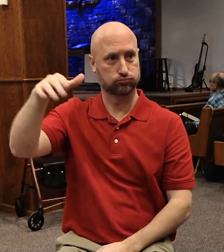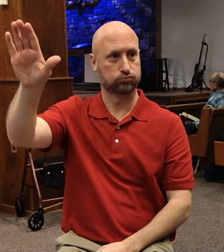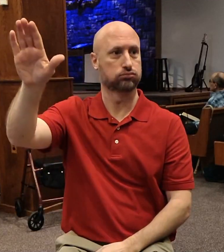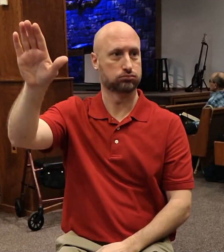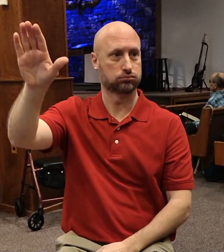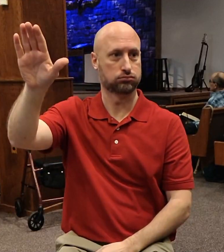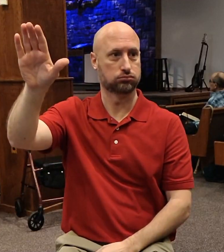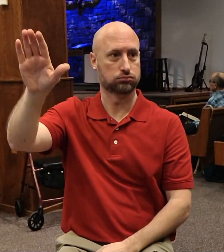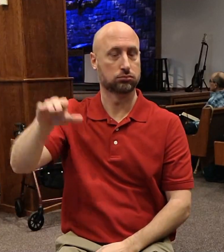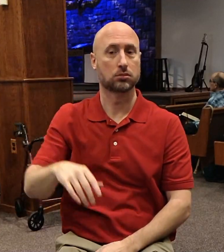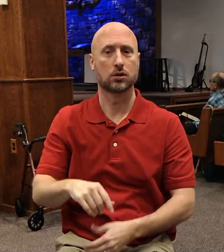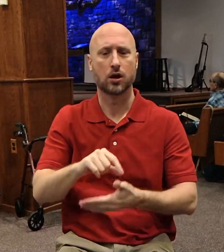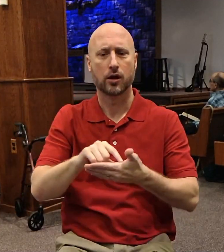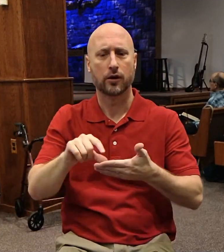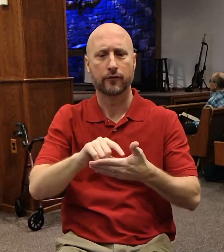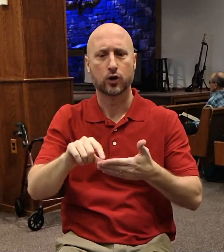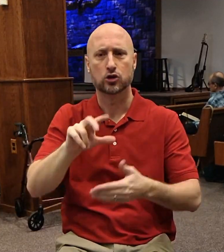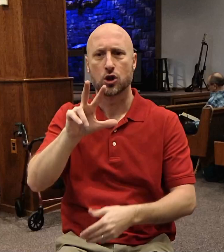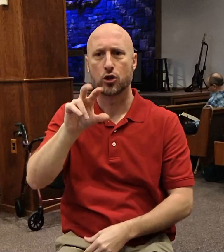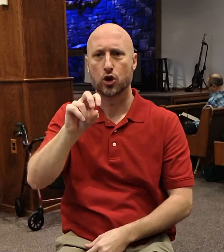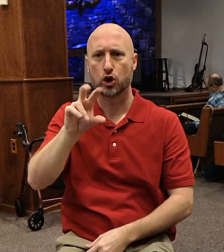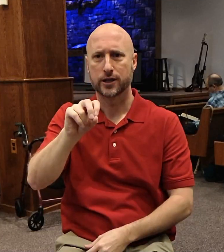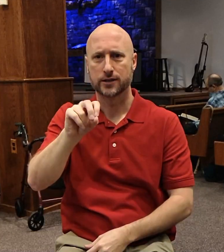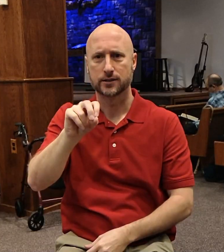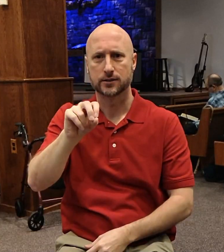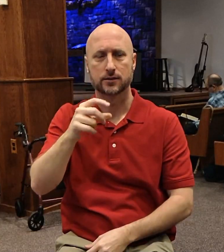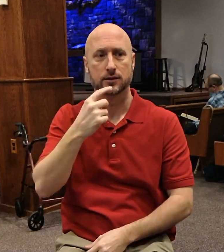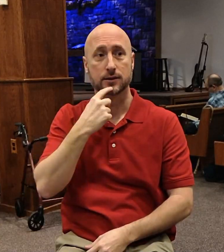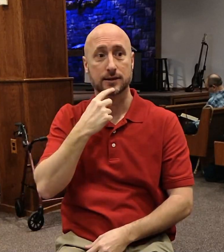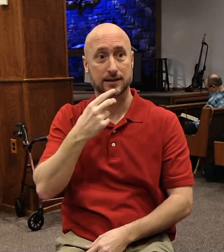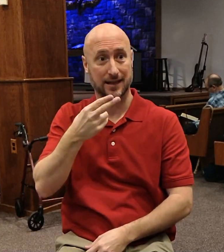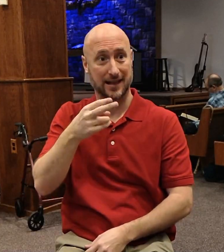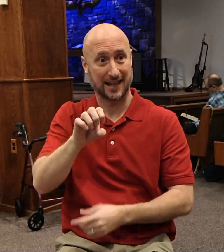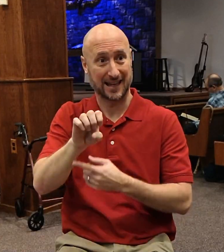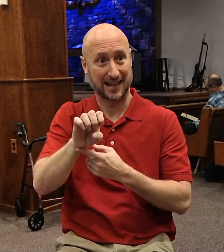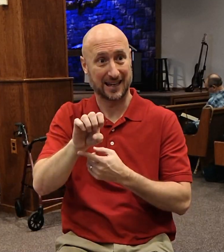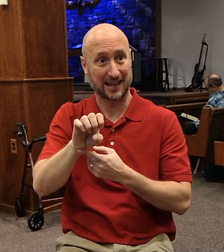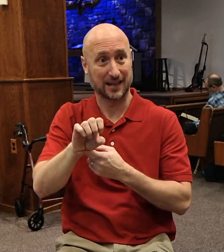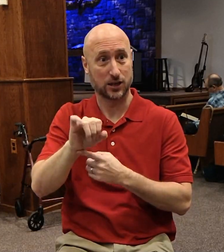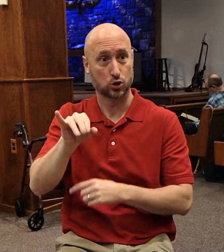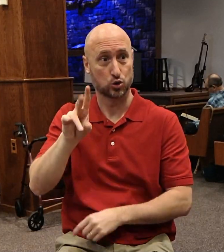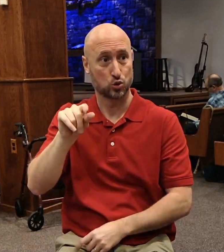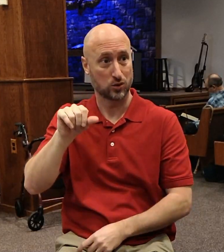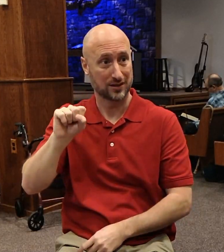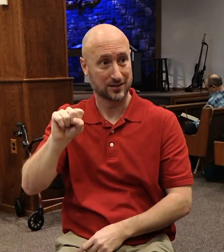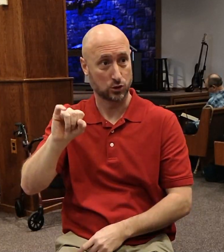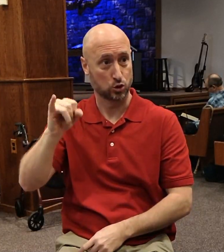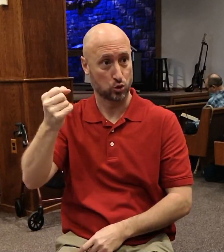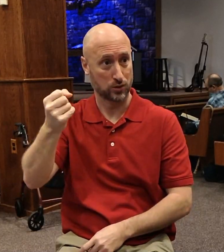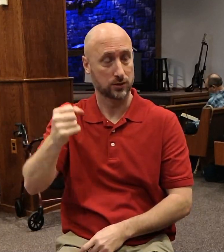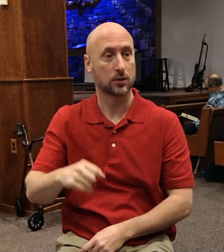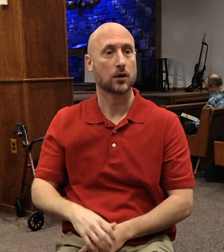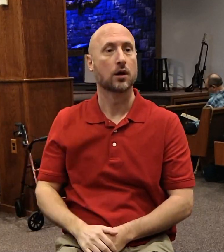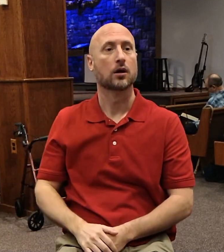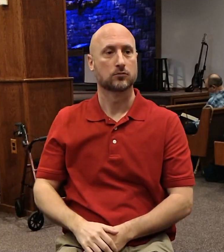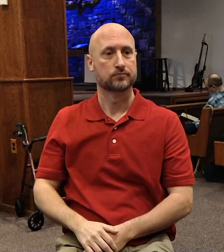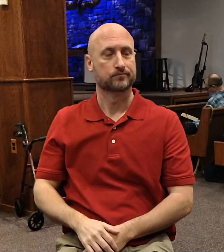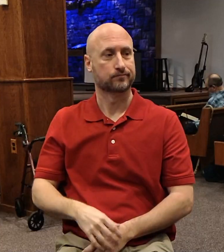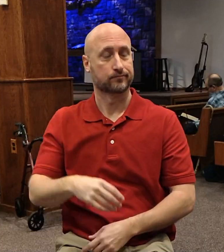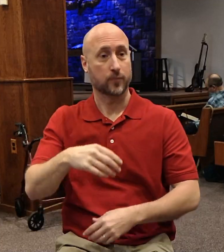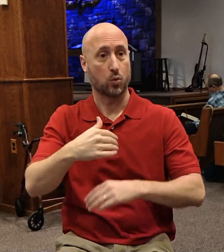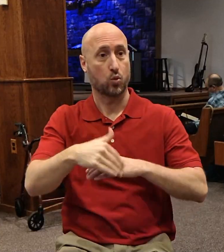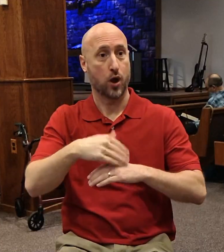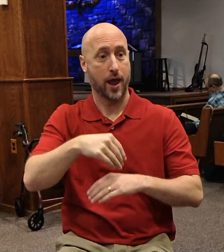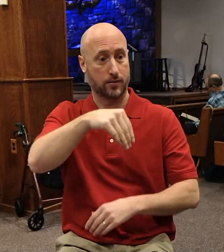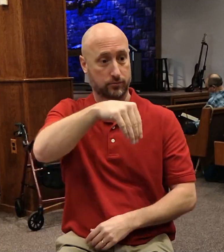in verse 30, it says, he then, having received the sop, went